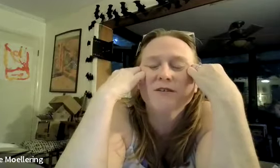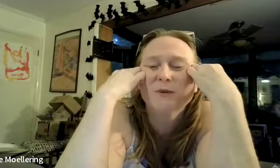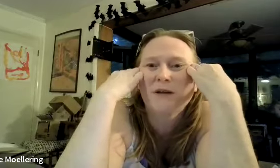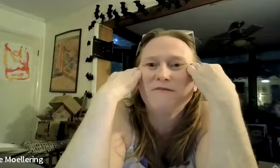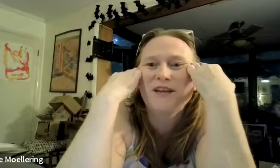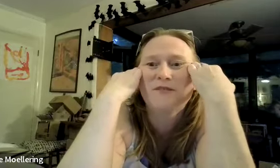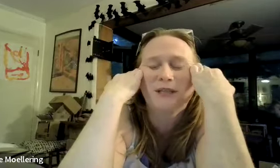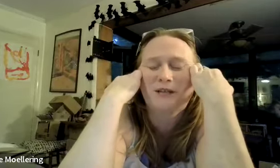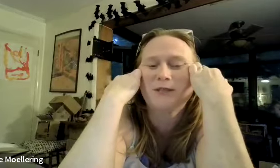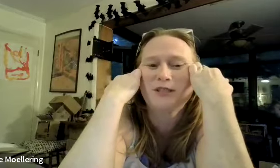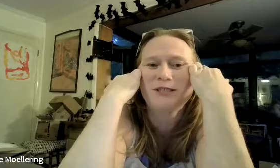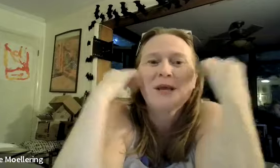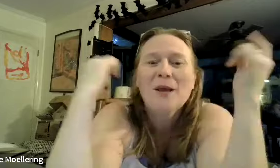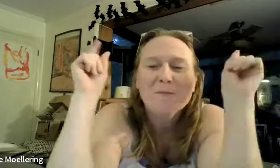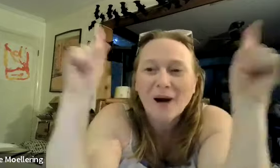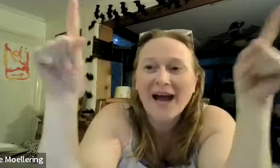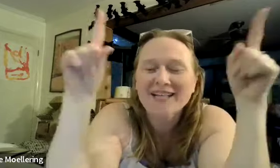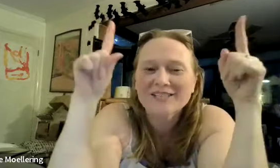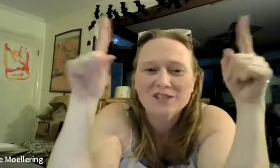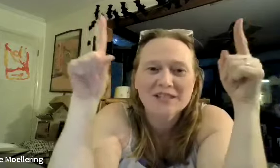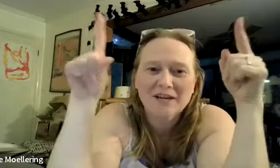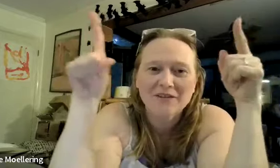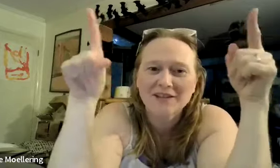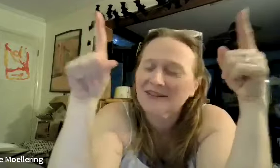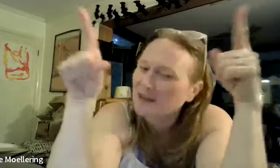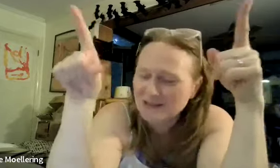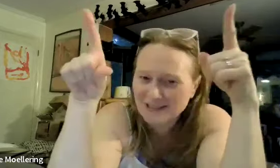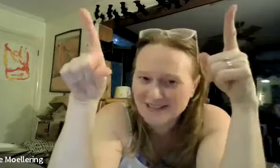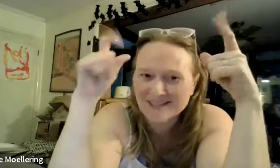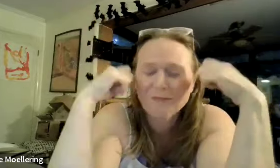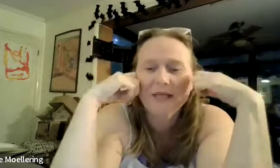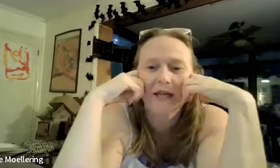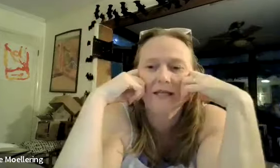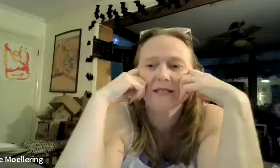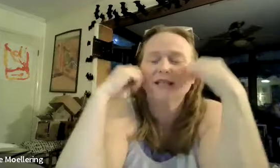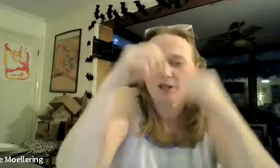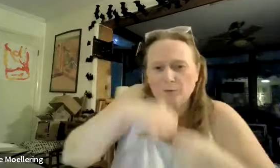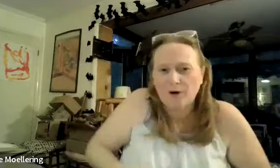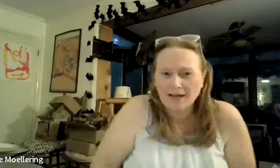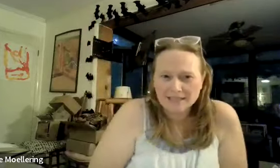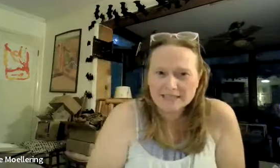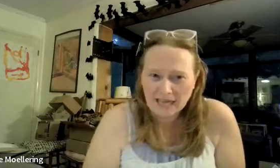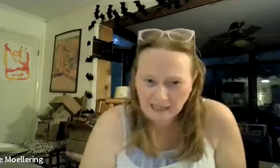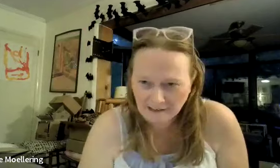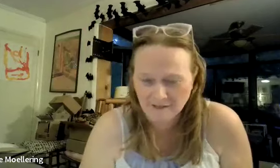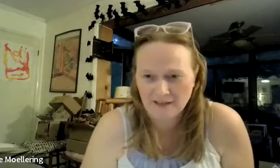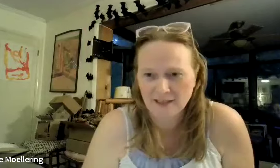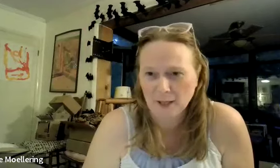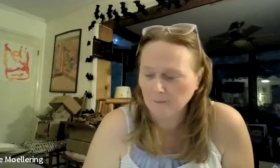ASL is one of my favorite languages, but it is just like all the other languages because you practice saying like